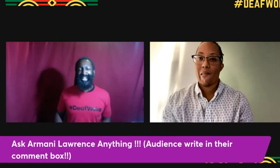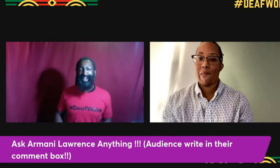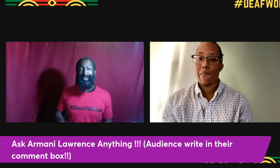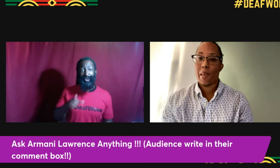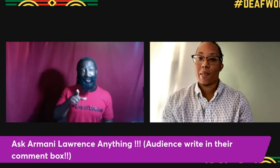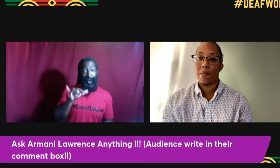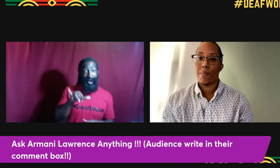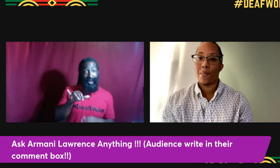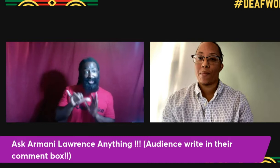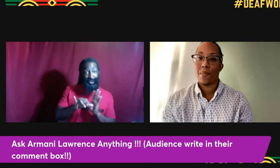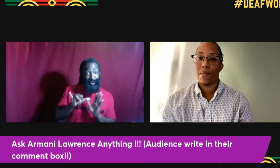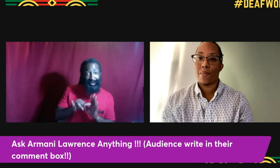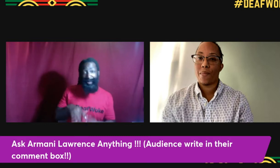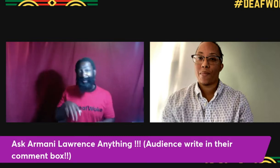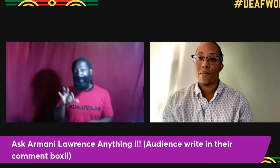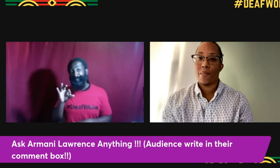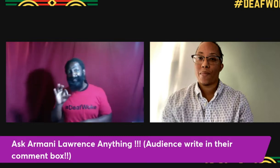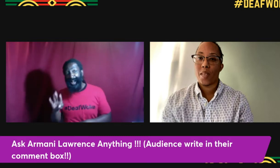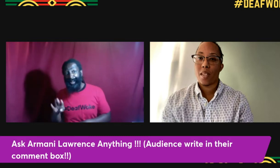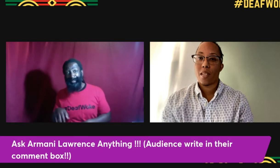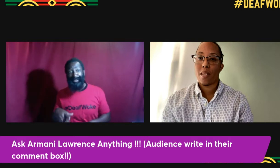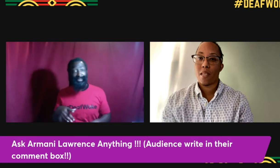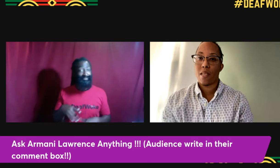You know, we shared our truth.